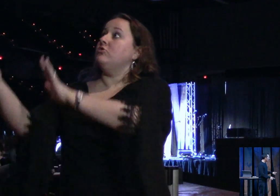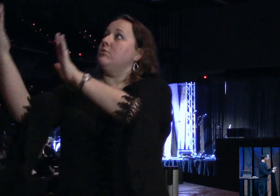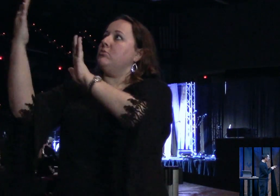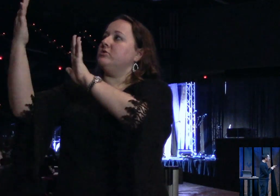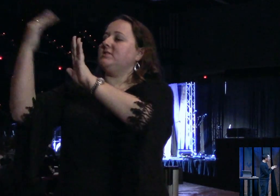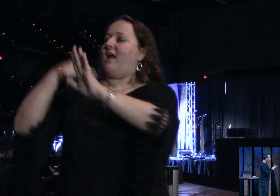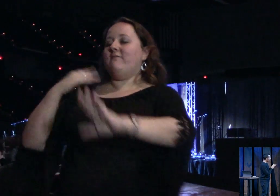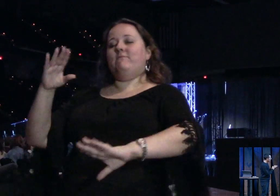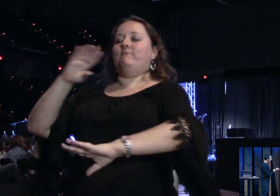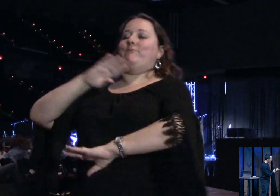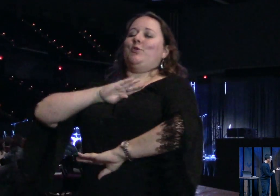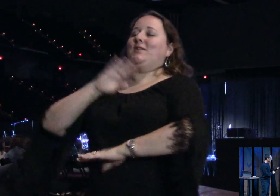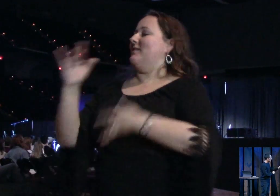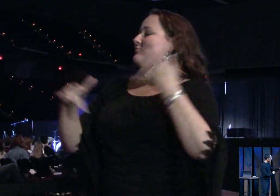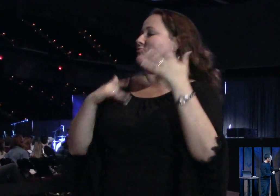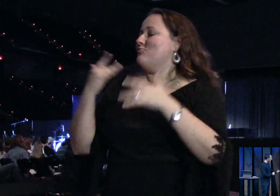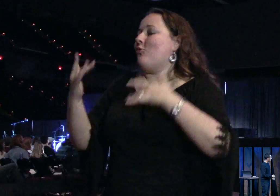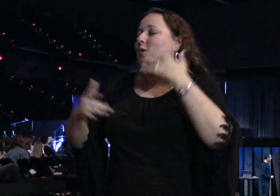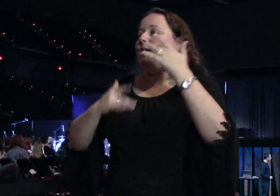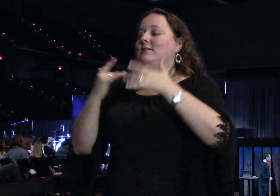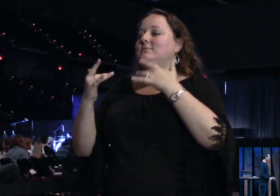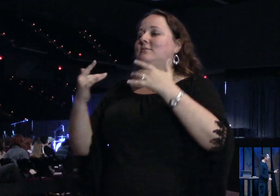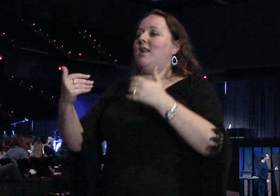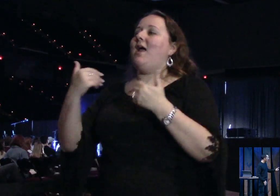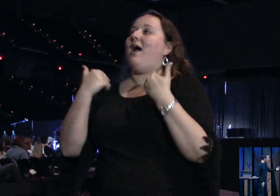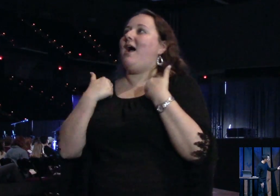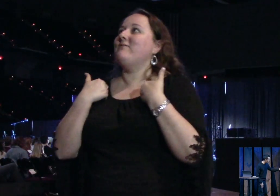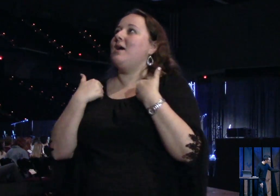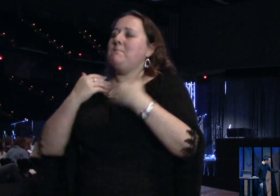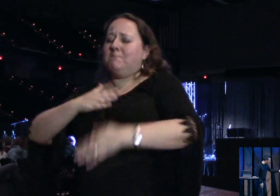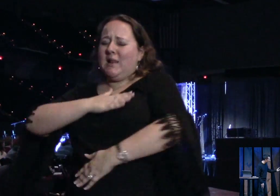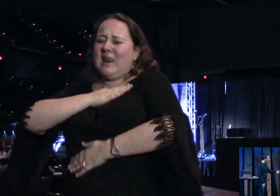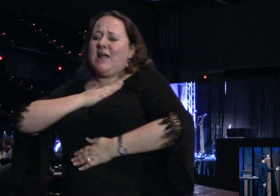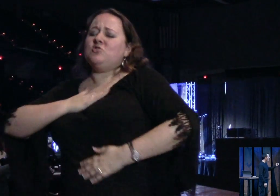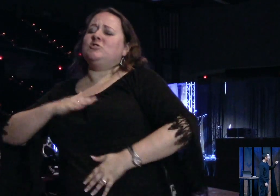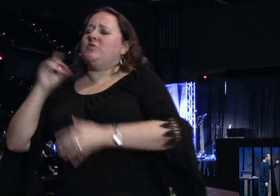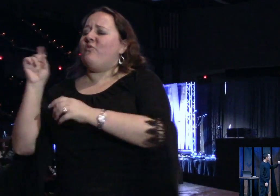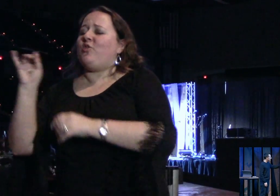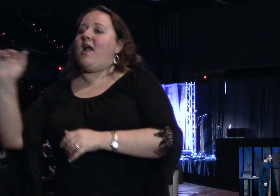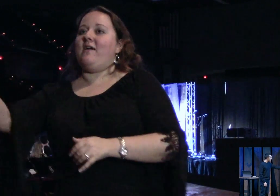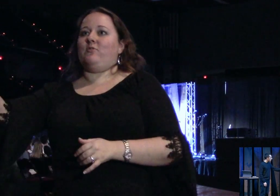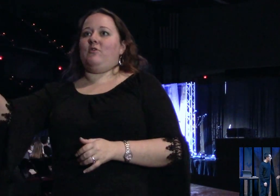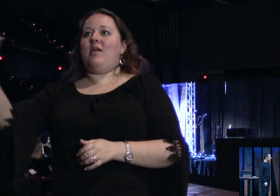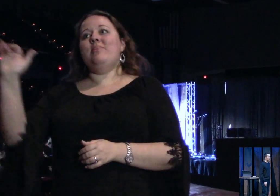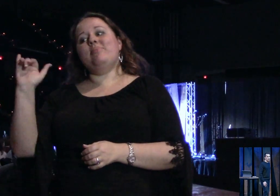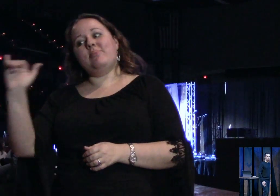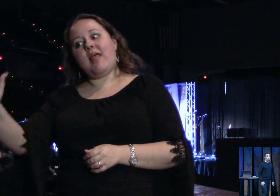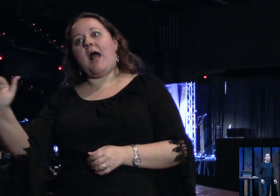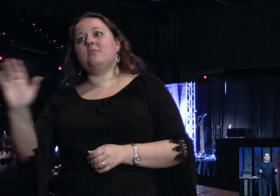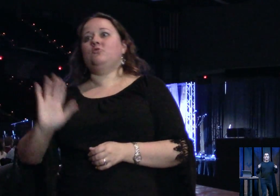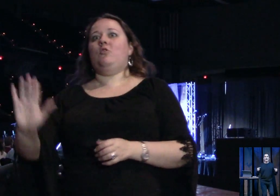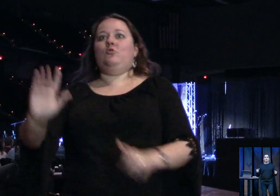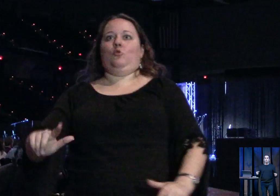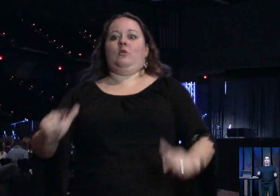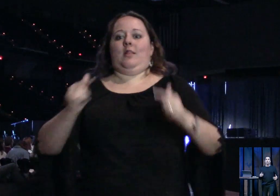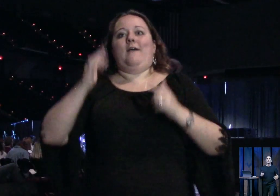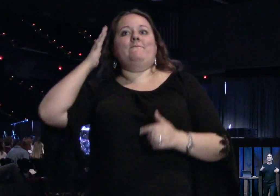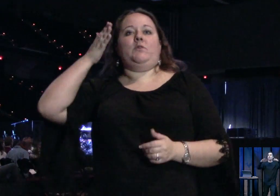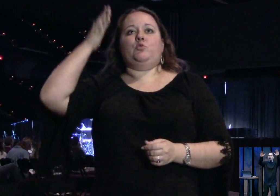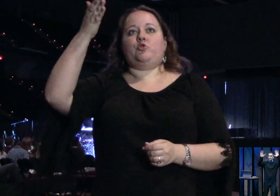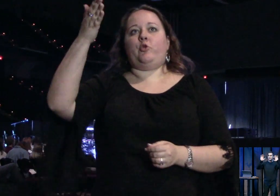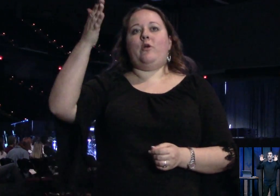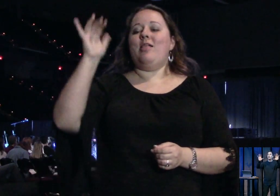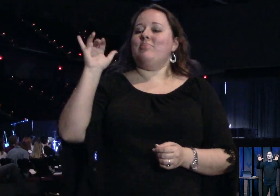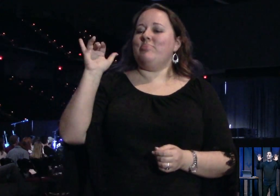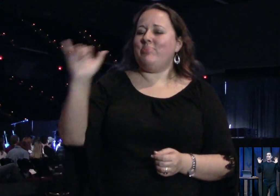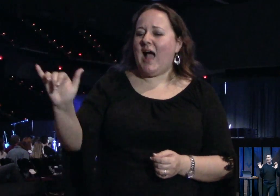life. In your presence there is fullness of joy. At your right hand are pleasures forevermore." That's where your